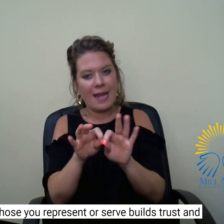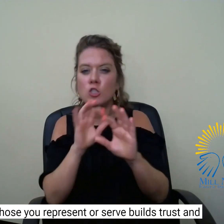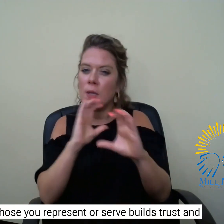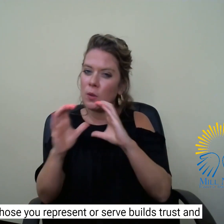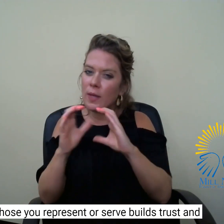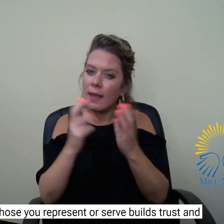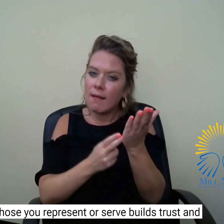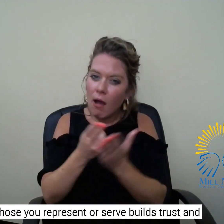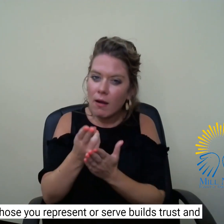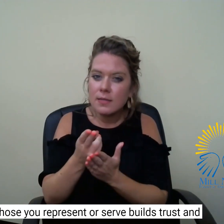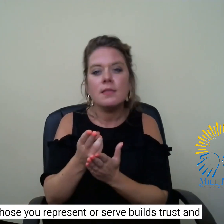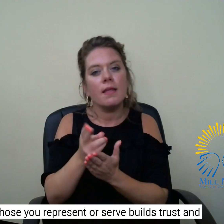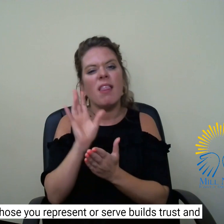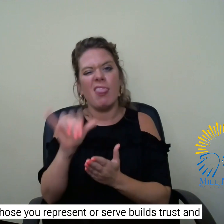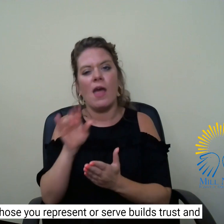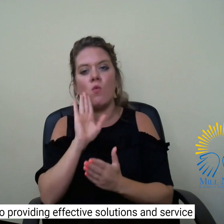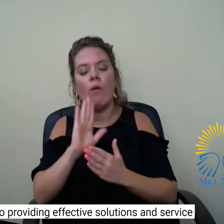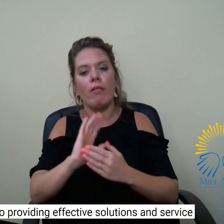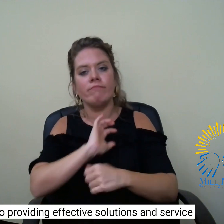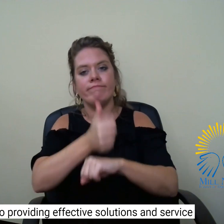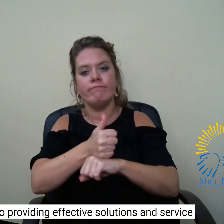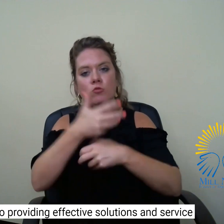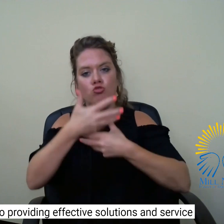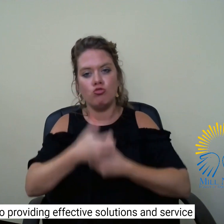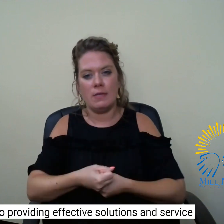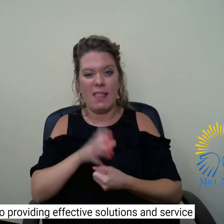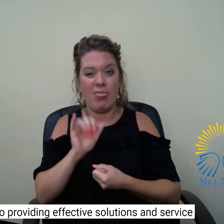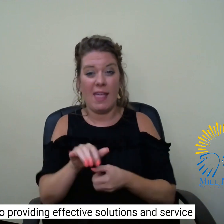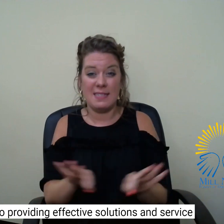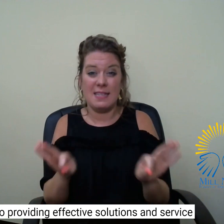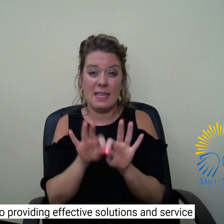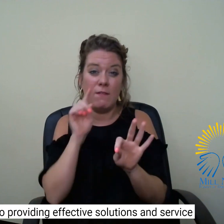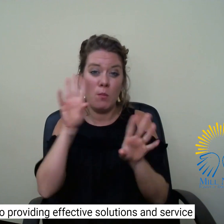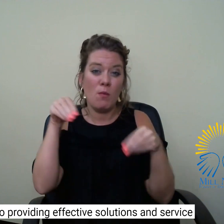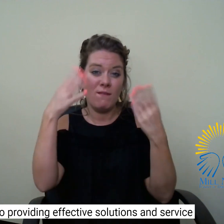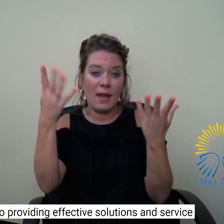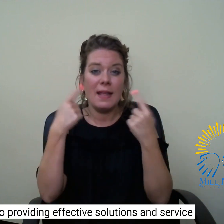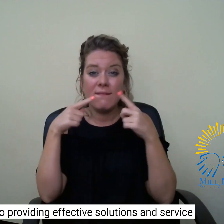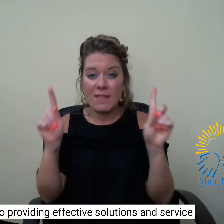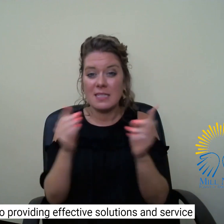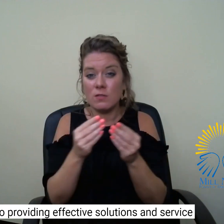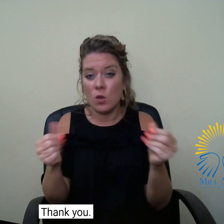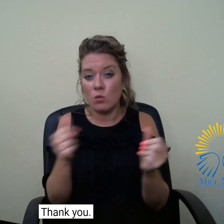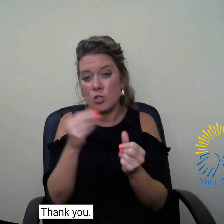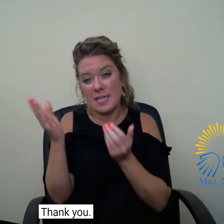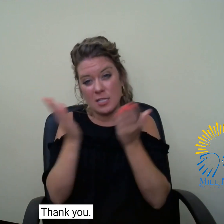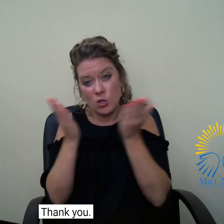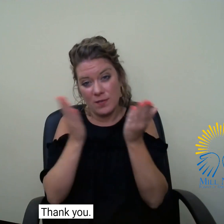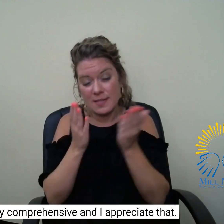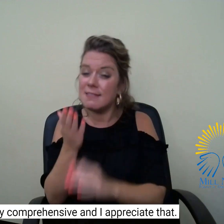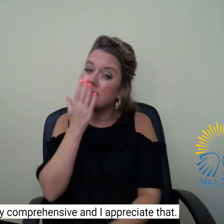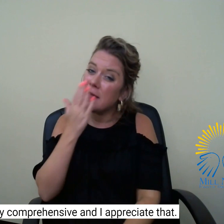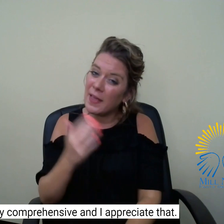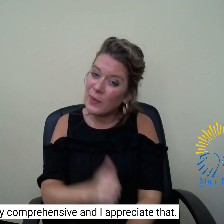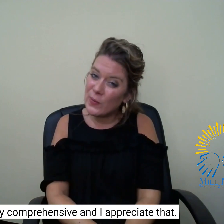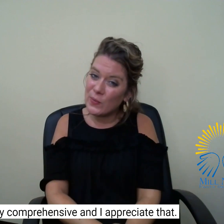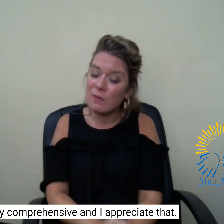serve builds trust, and this is a key to providing effective solutions and service. Thank you. That's very comprehensive,